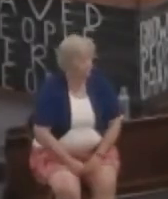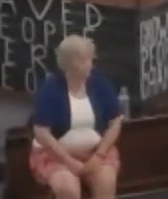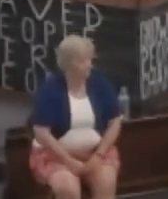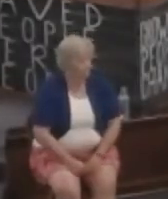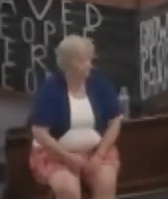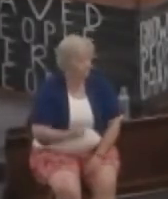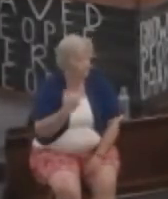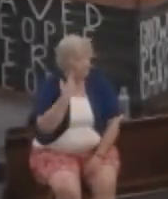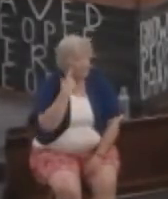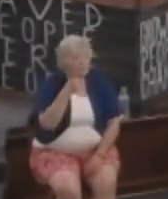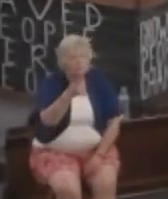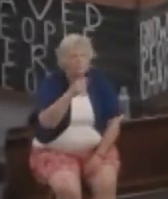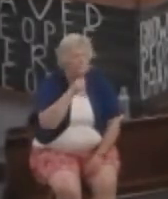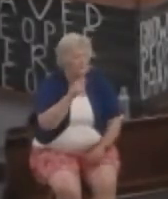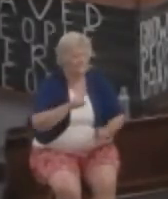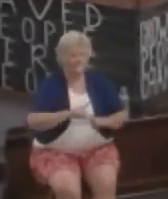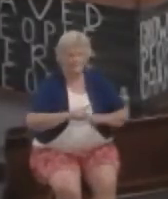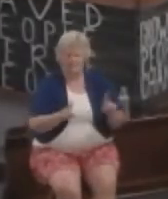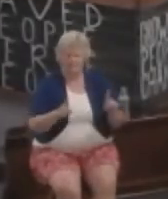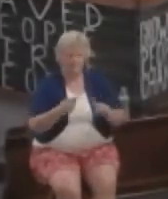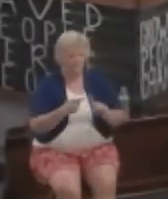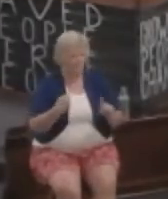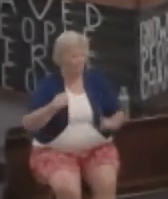Because you are no different than us.